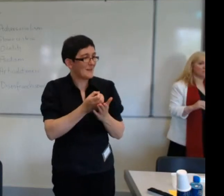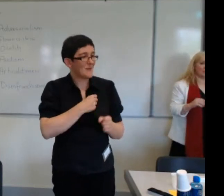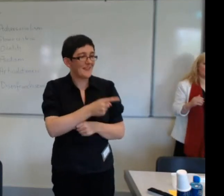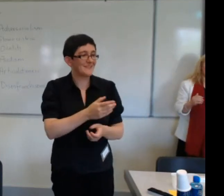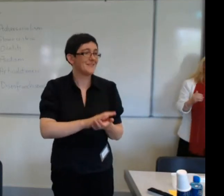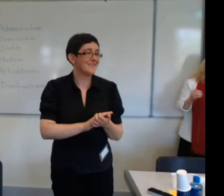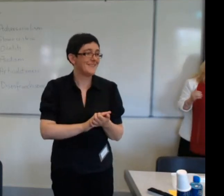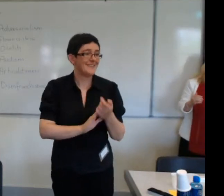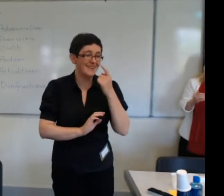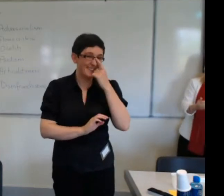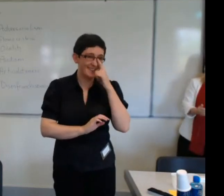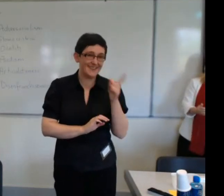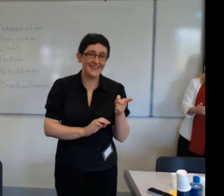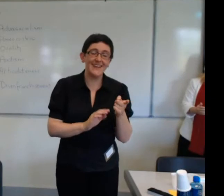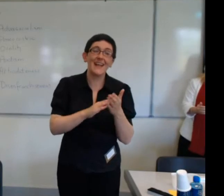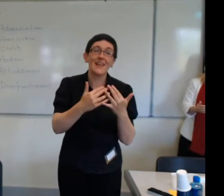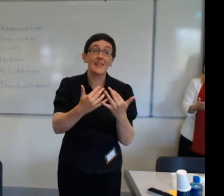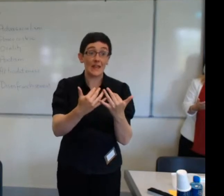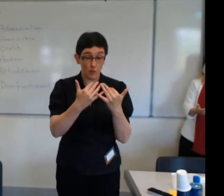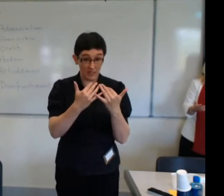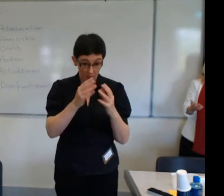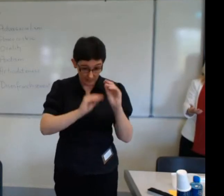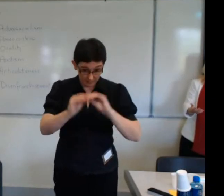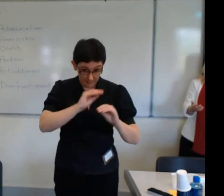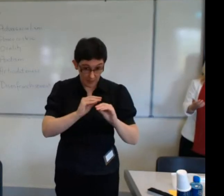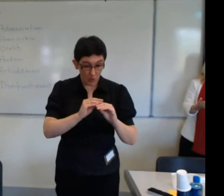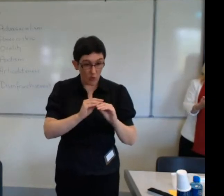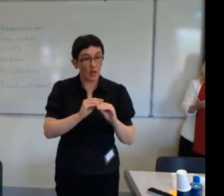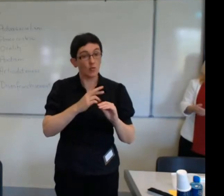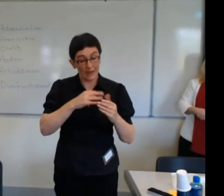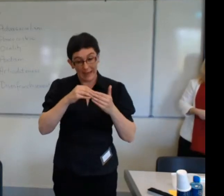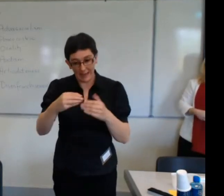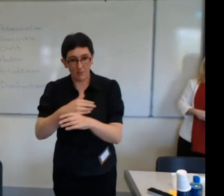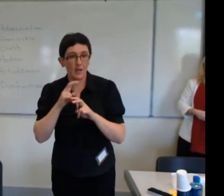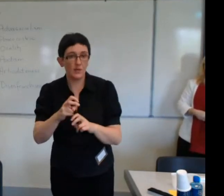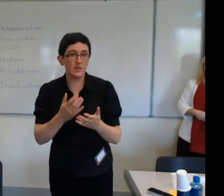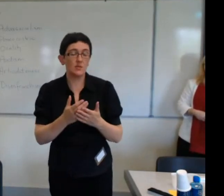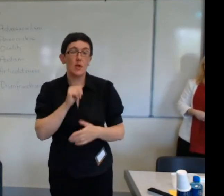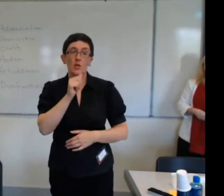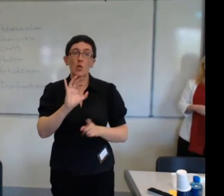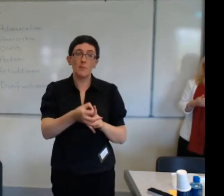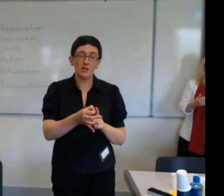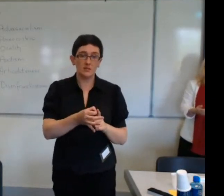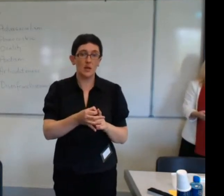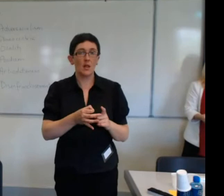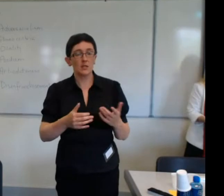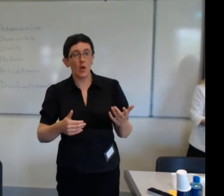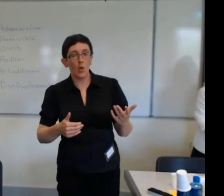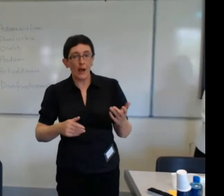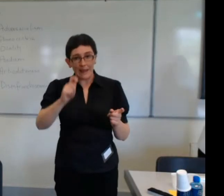be that the content that we create is research-led, because there's no point in us going on our gut instincts here. We need to have data, and